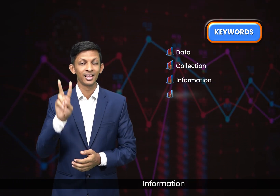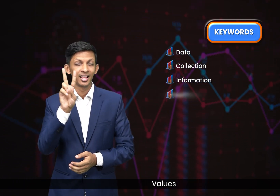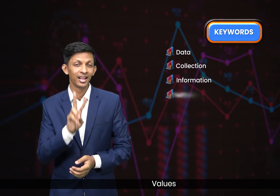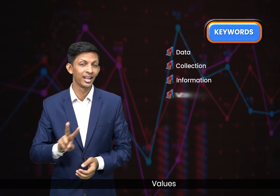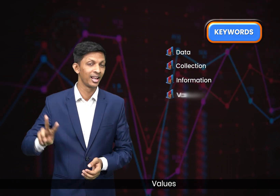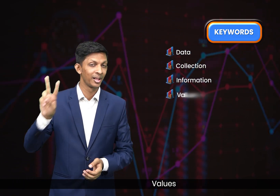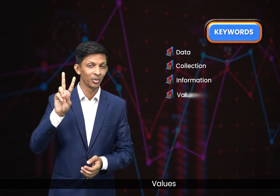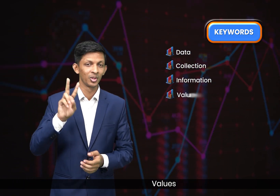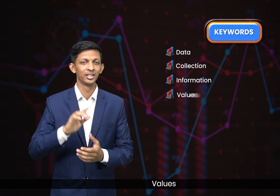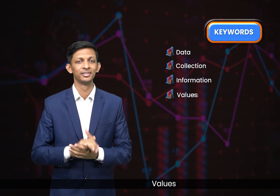values,